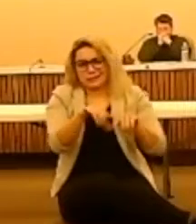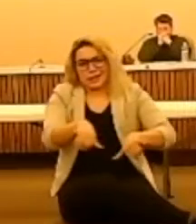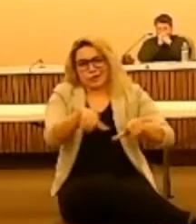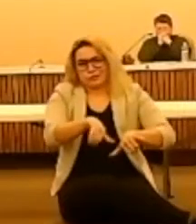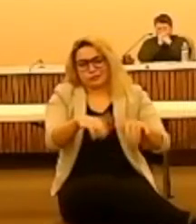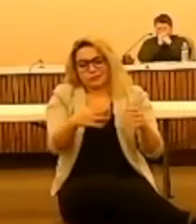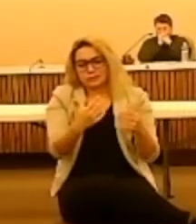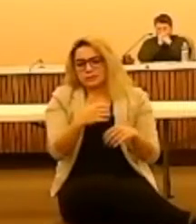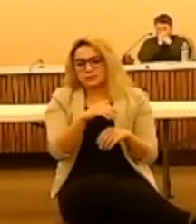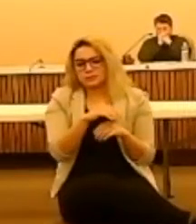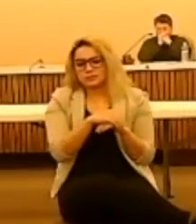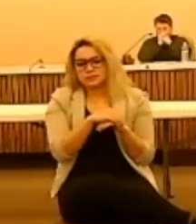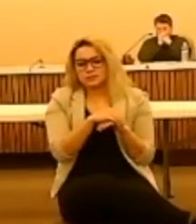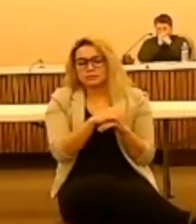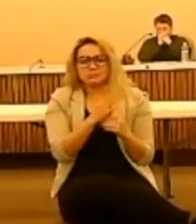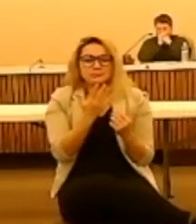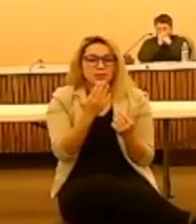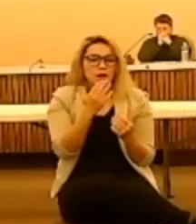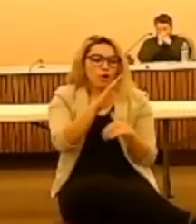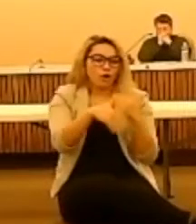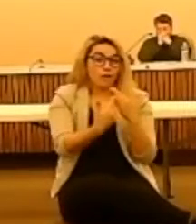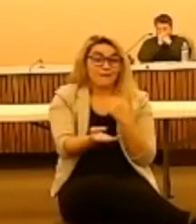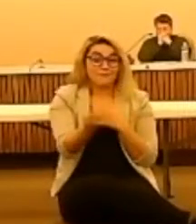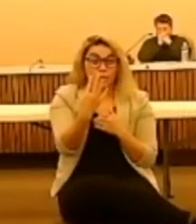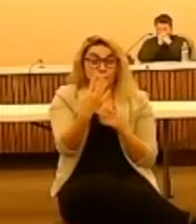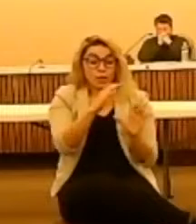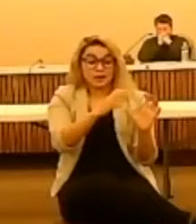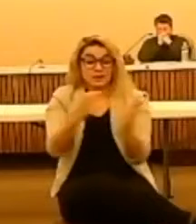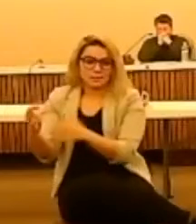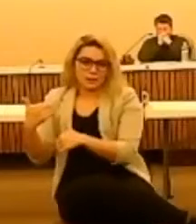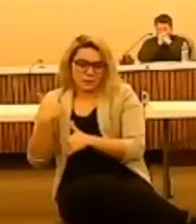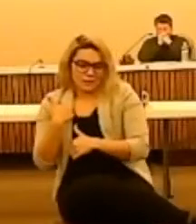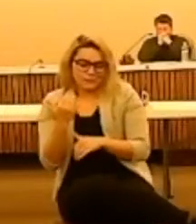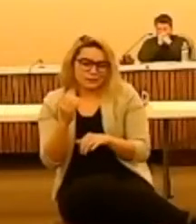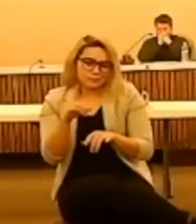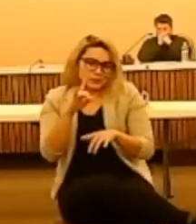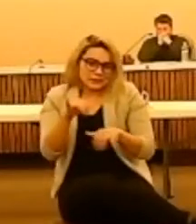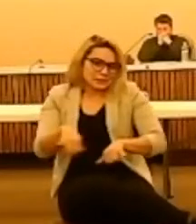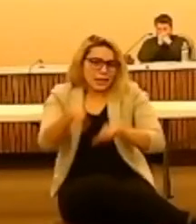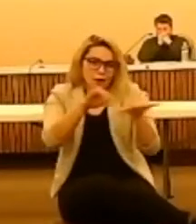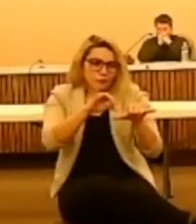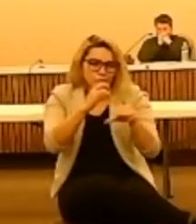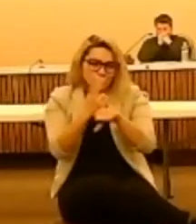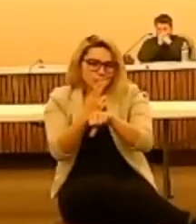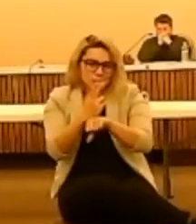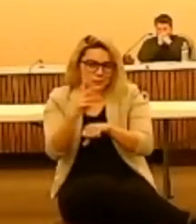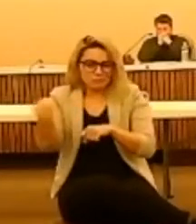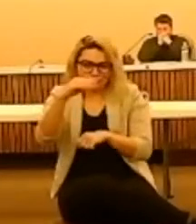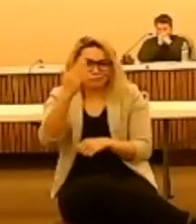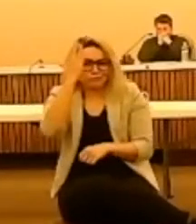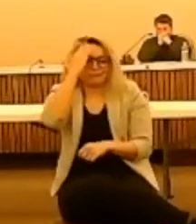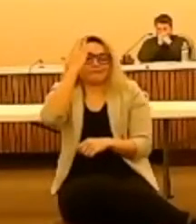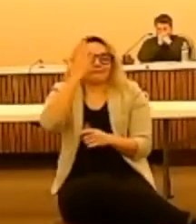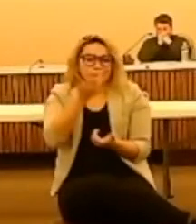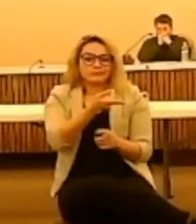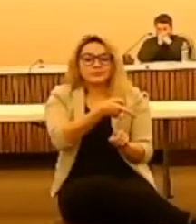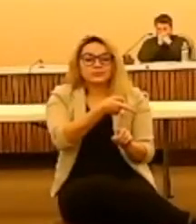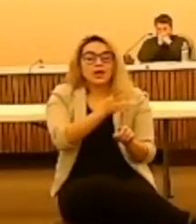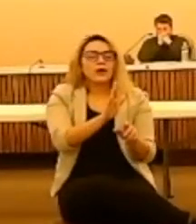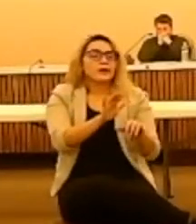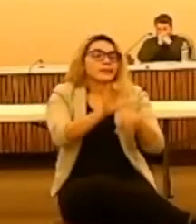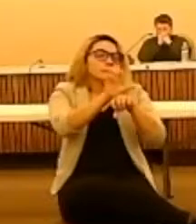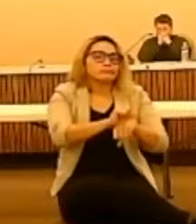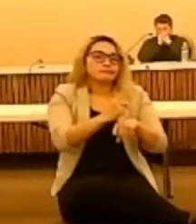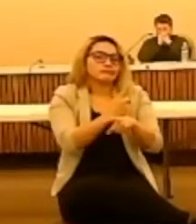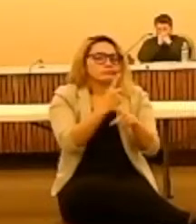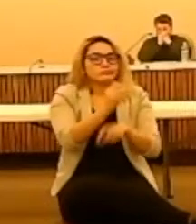these uses, but just generally speaking, the way that they approached the apartments was, really traditional apartment, which has